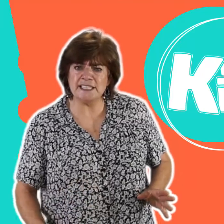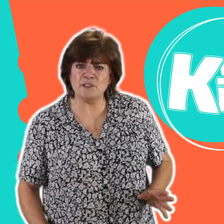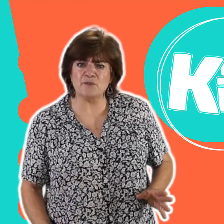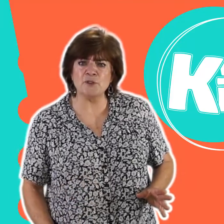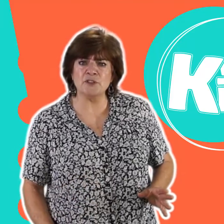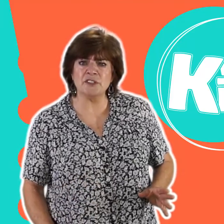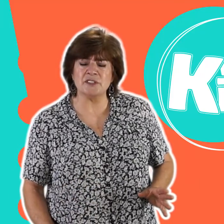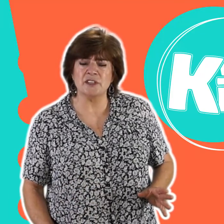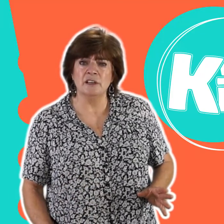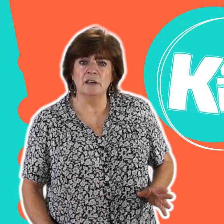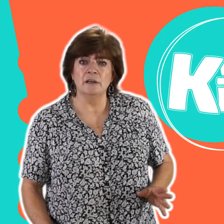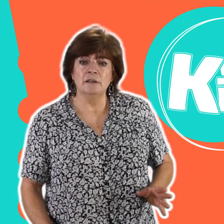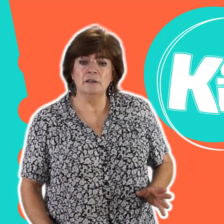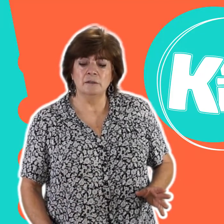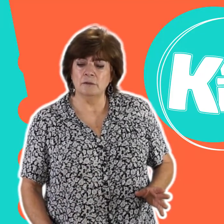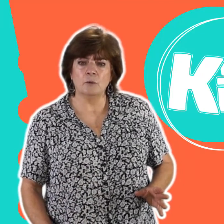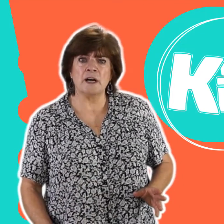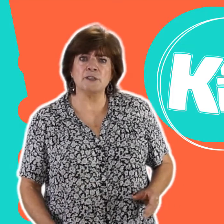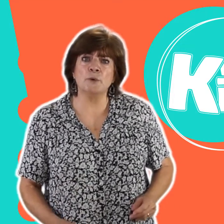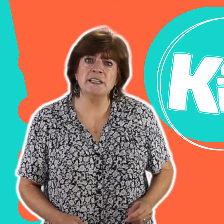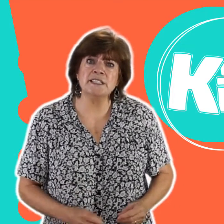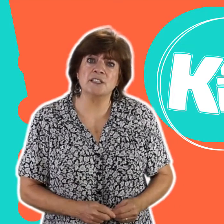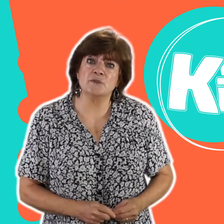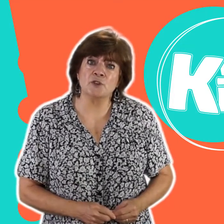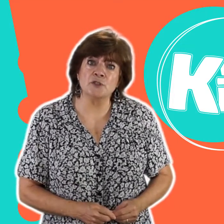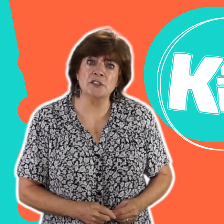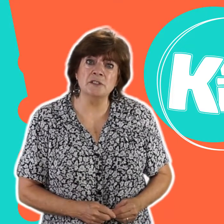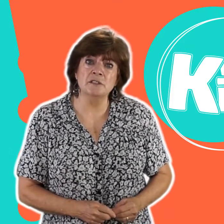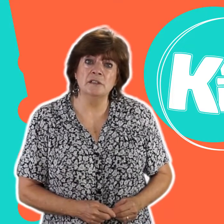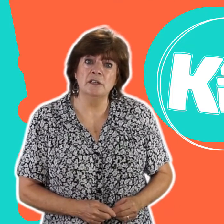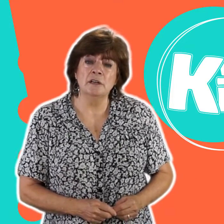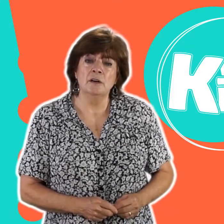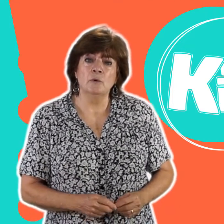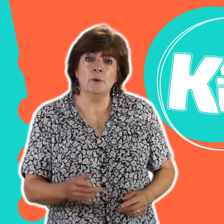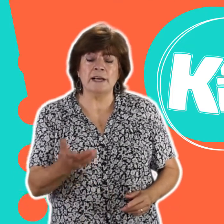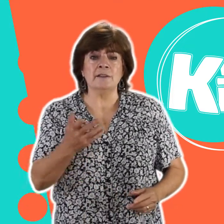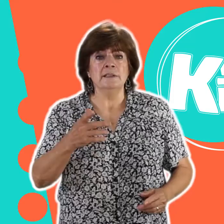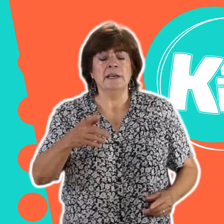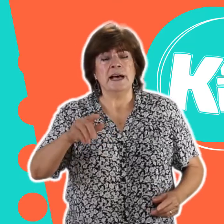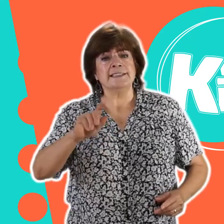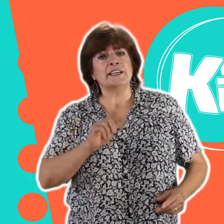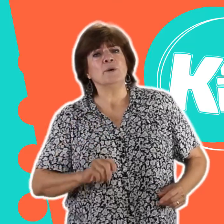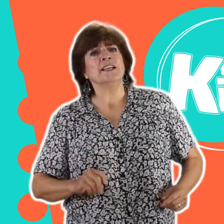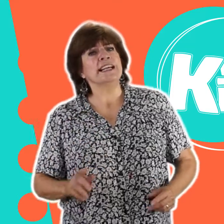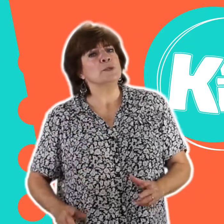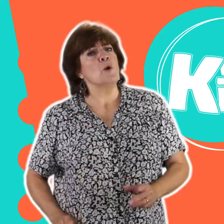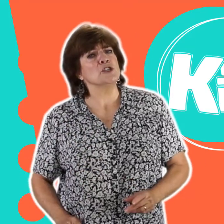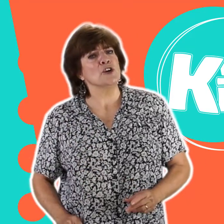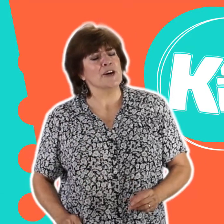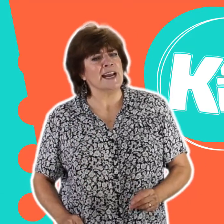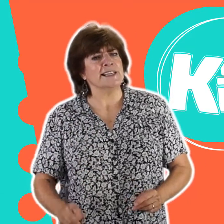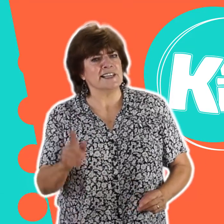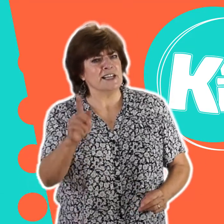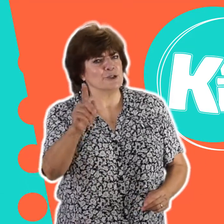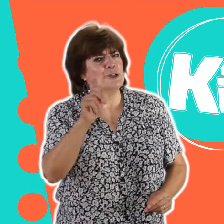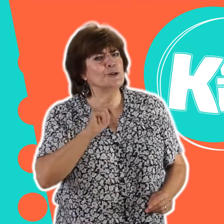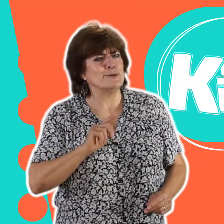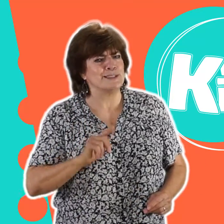26 verses. Why 26 verses? Well, I'll tell you what, let's wash our hands and I'll show you